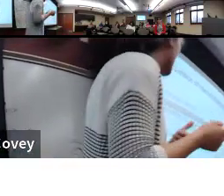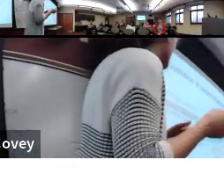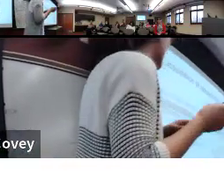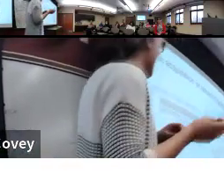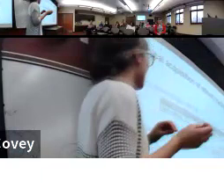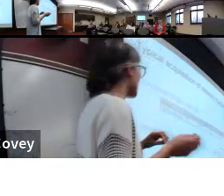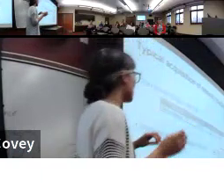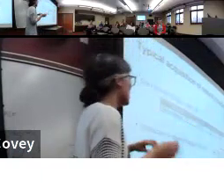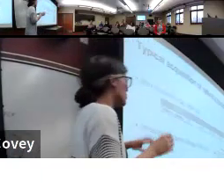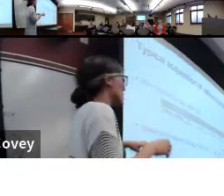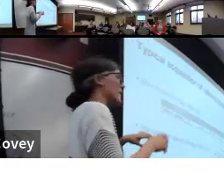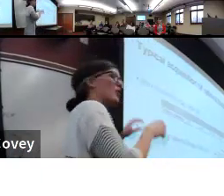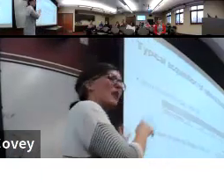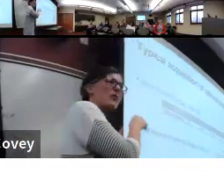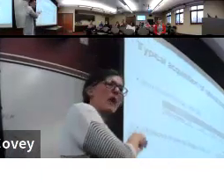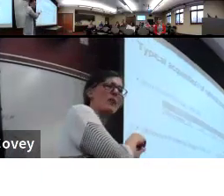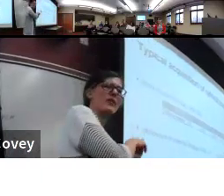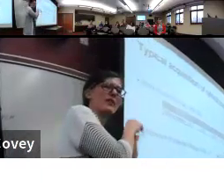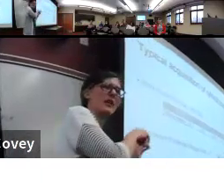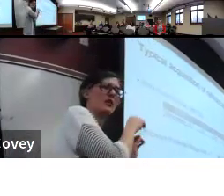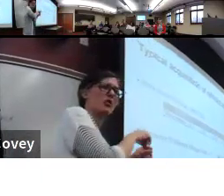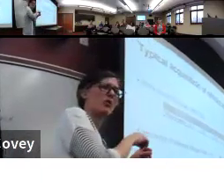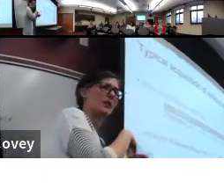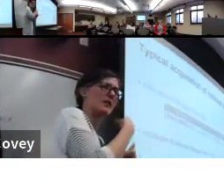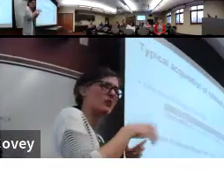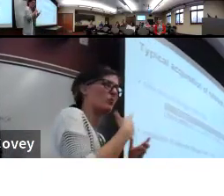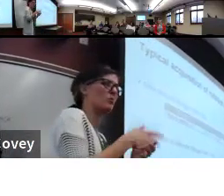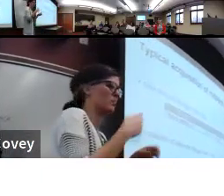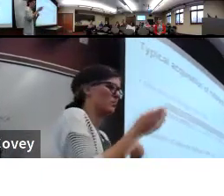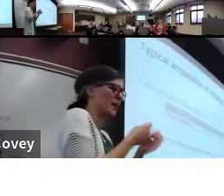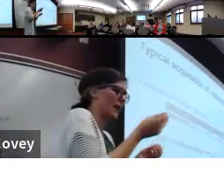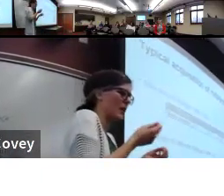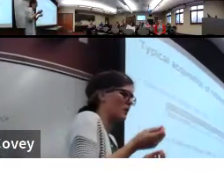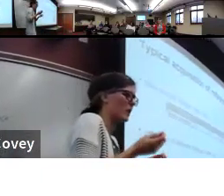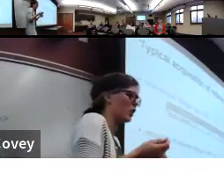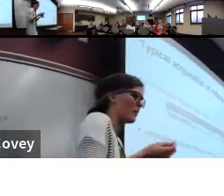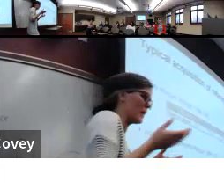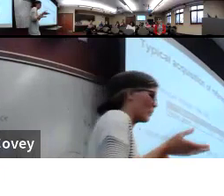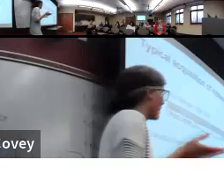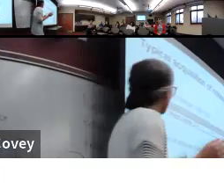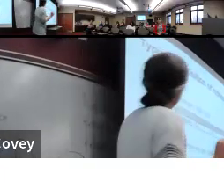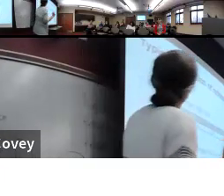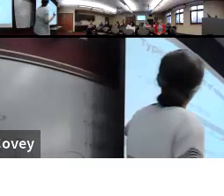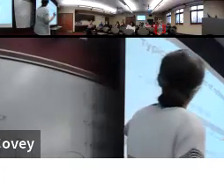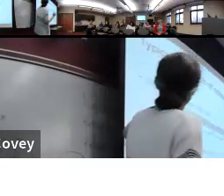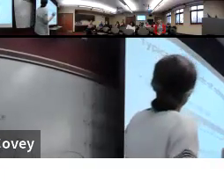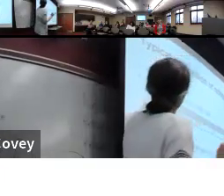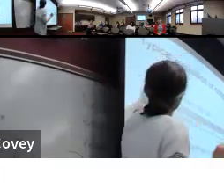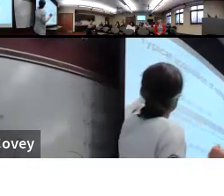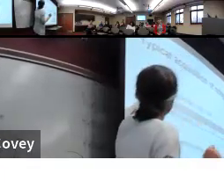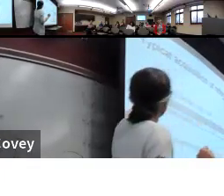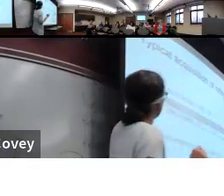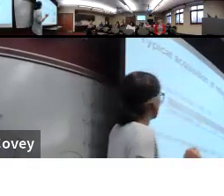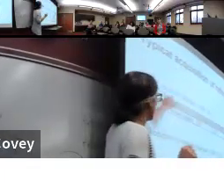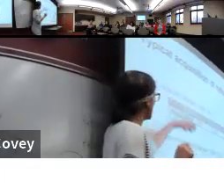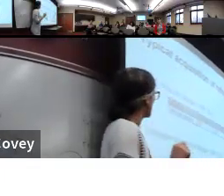this stuff, they can't usually use them in the right way when they're telling a story. They tend to get things mixed up anyway.